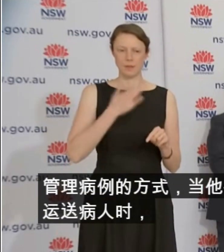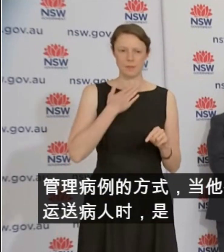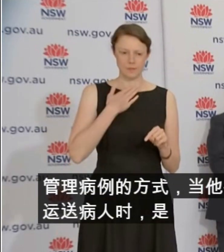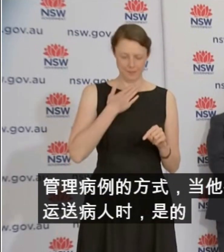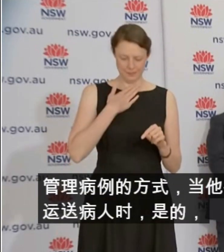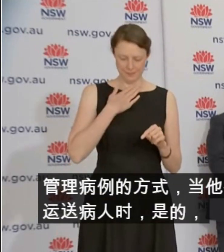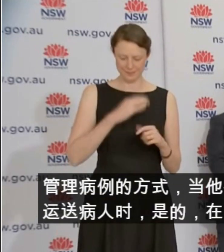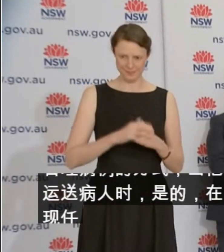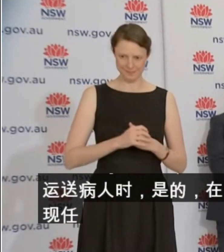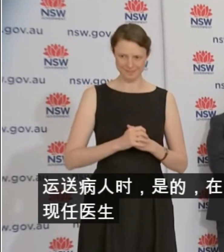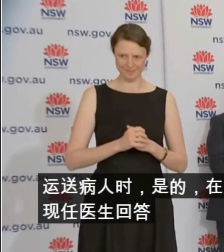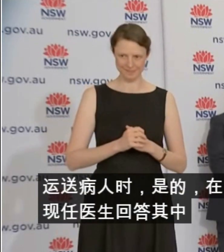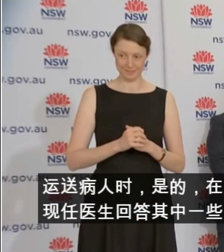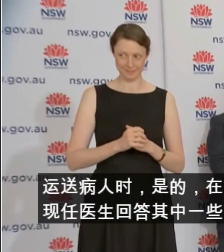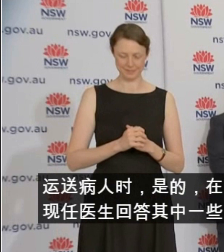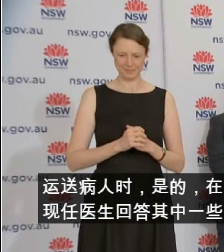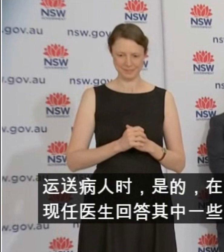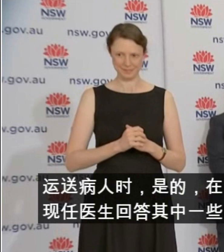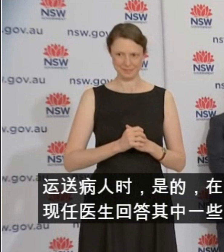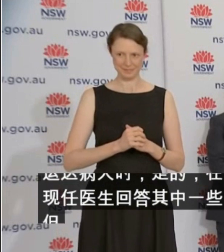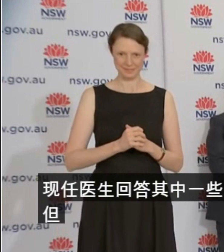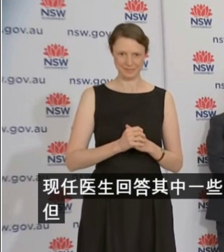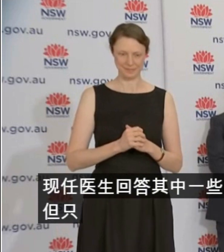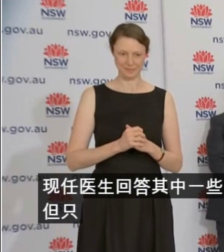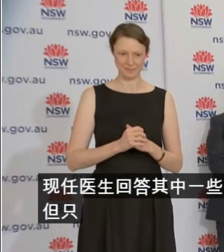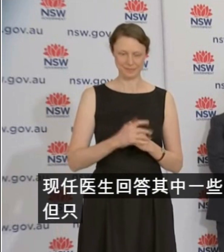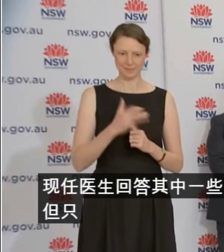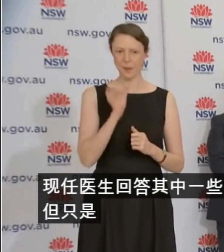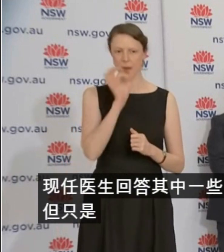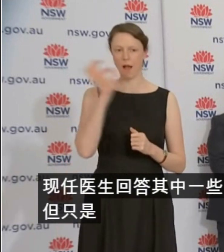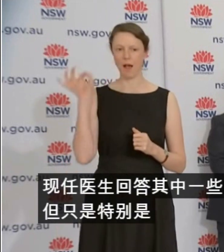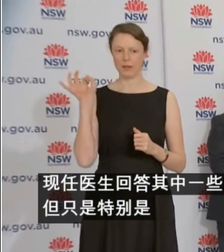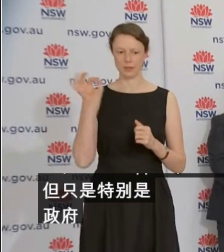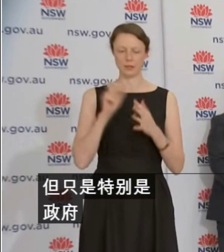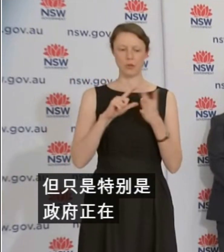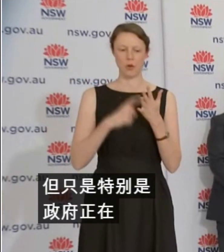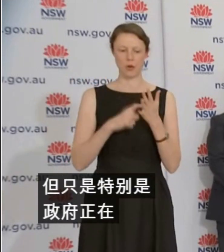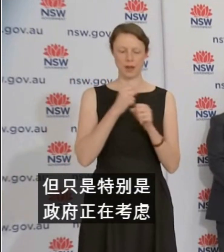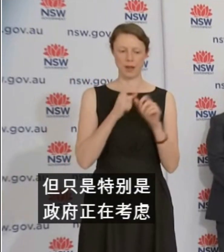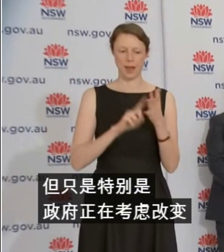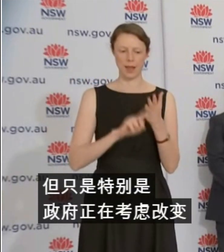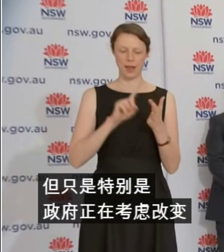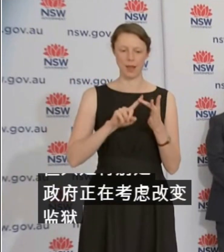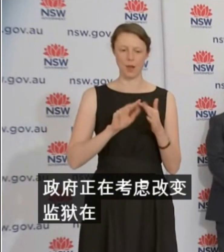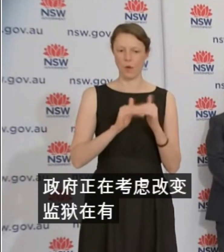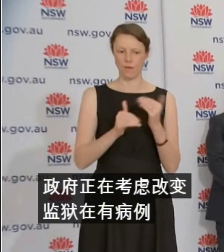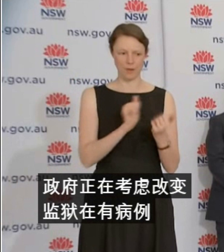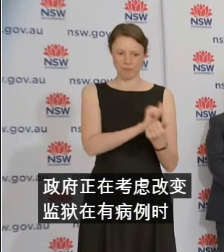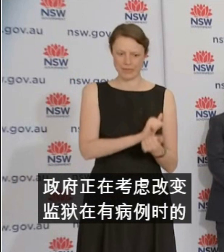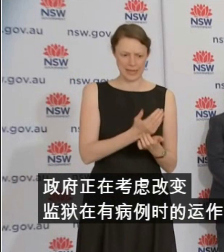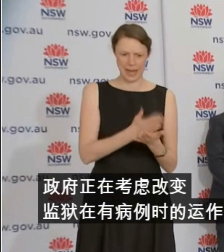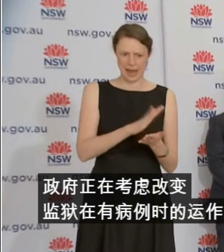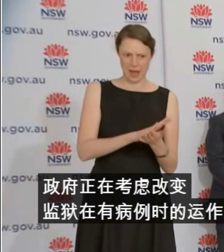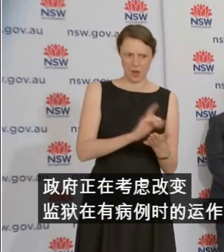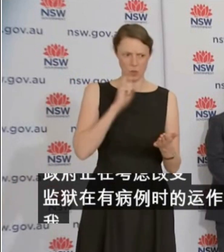transport patients after the current outbreak? I might ask Dr. Gale to answer some of those But questions. just specifically, is the government looking at changing how prisons operate